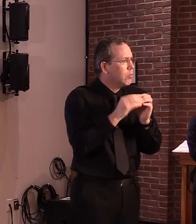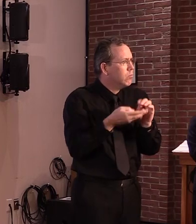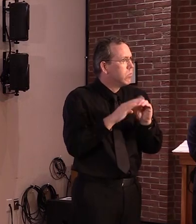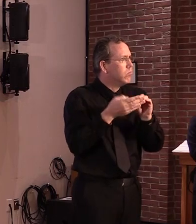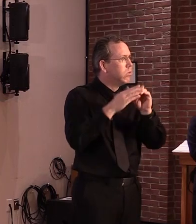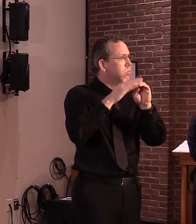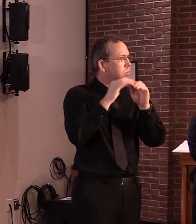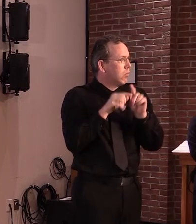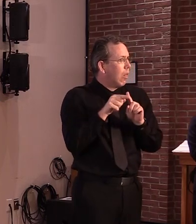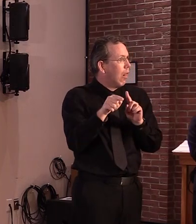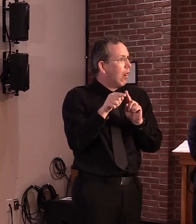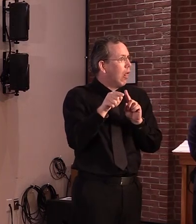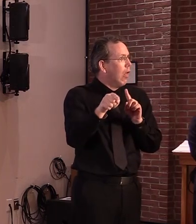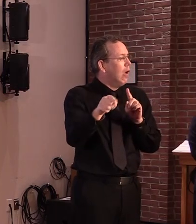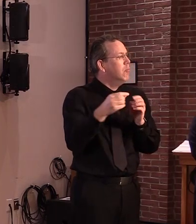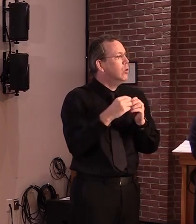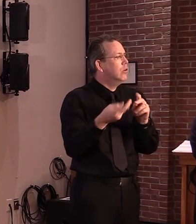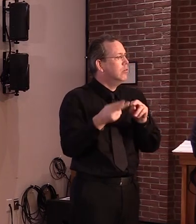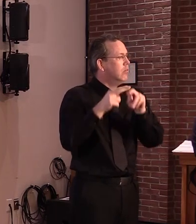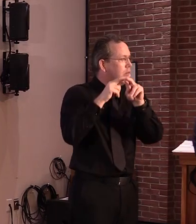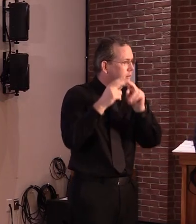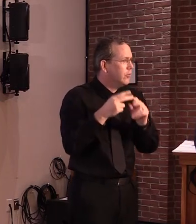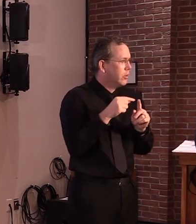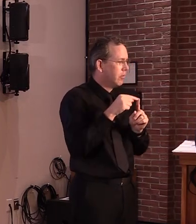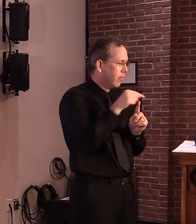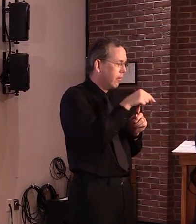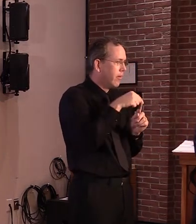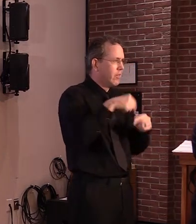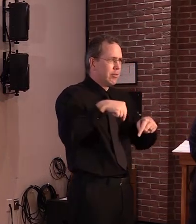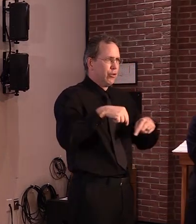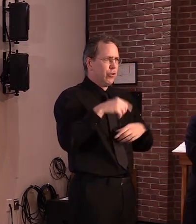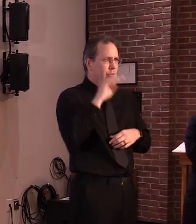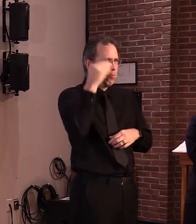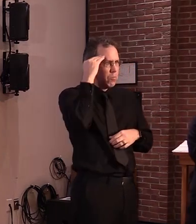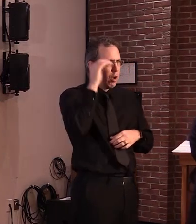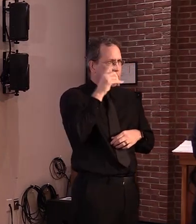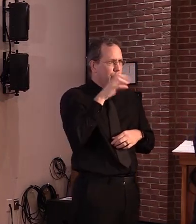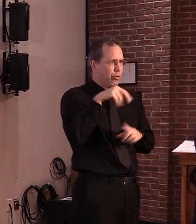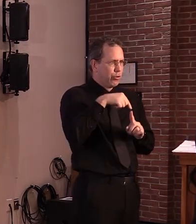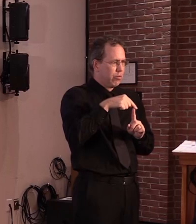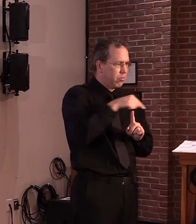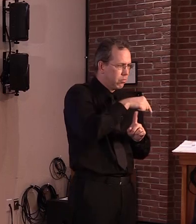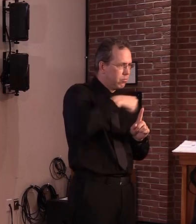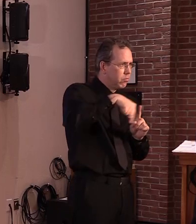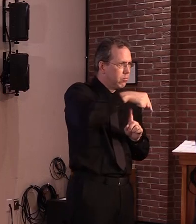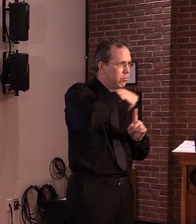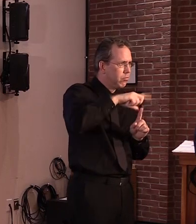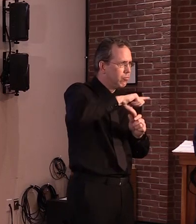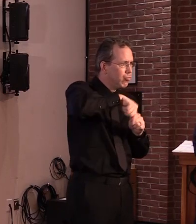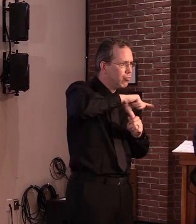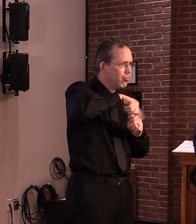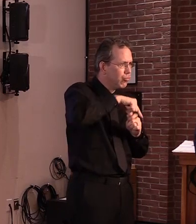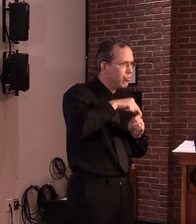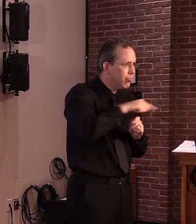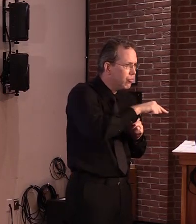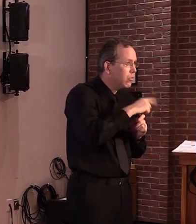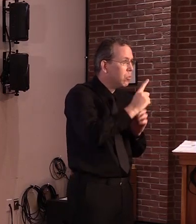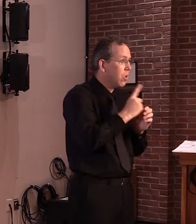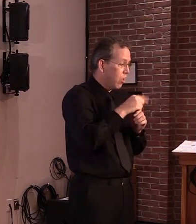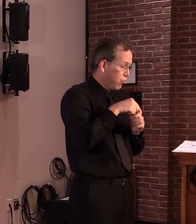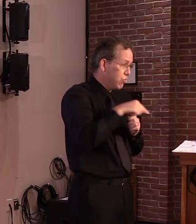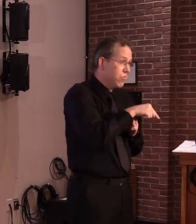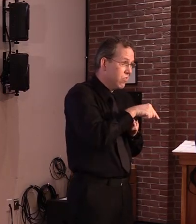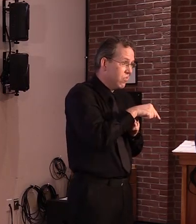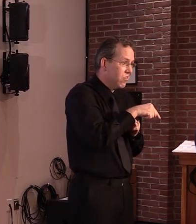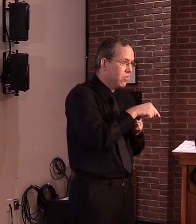here in Vermont's state capital. You can see just an hour's drive from here, it's relatively safe with about 1,000 confirmed cases